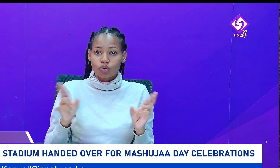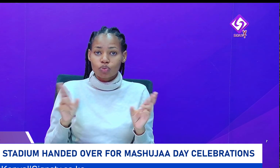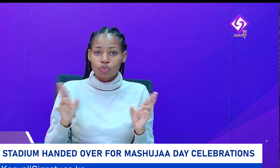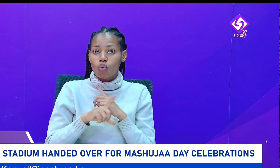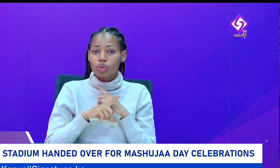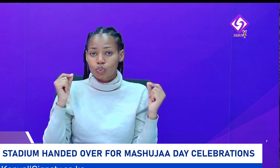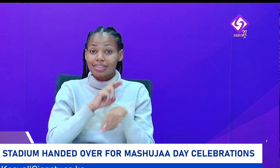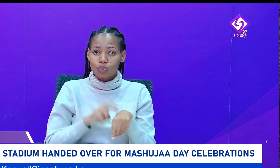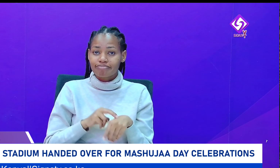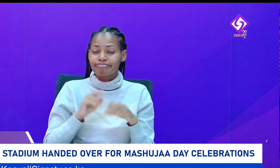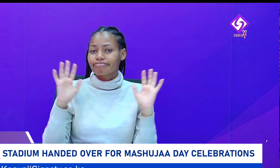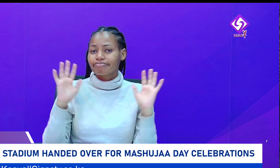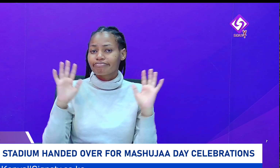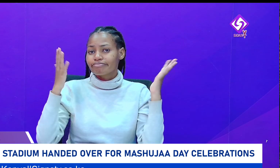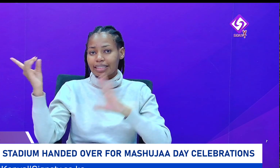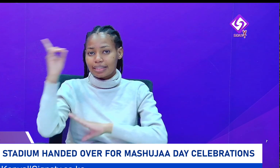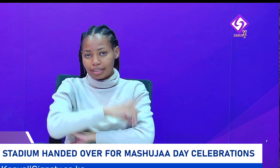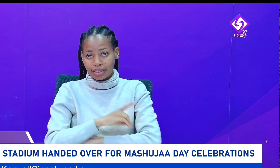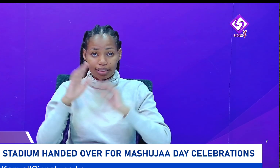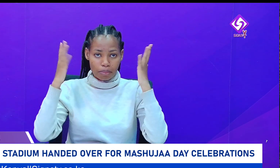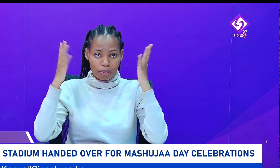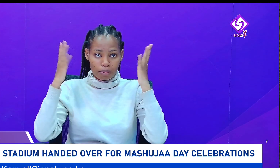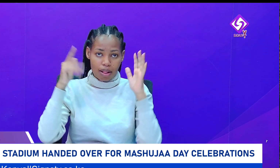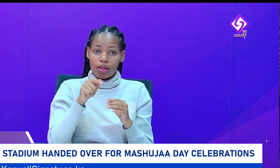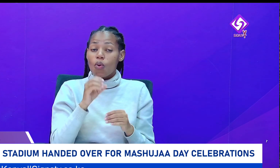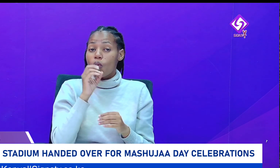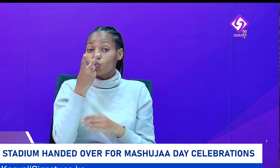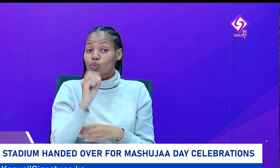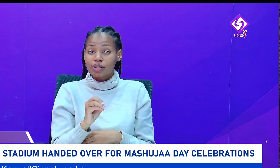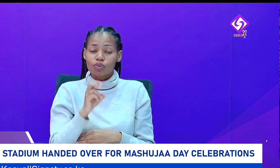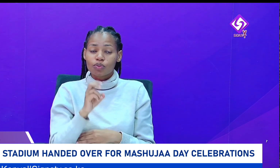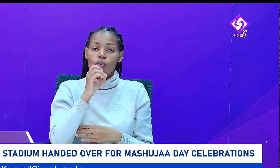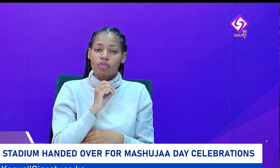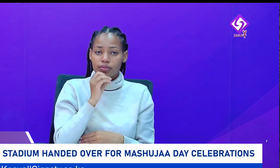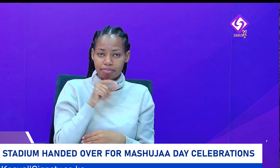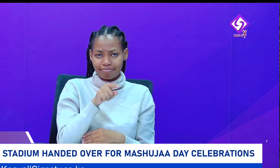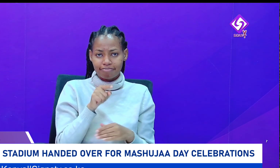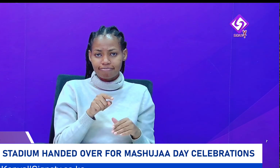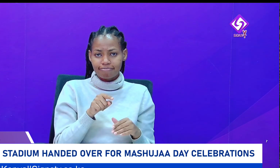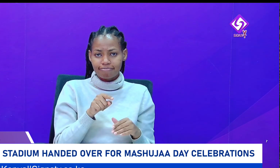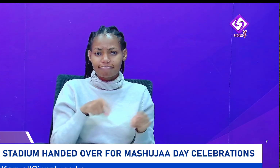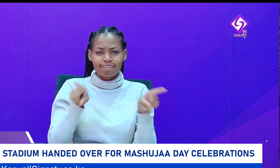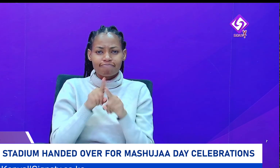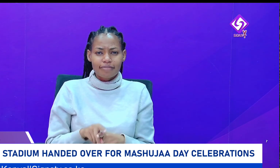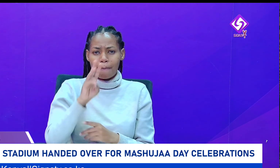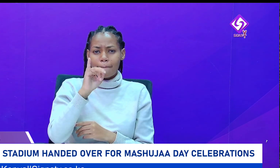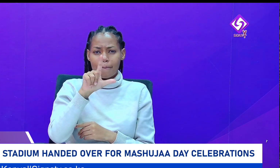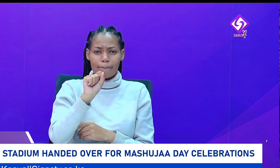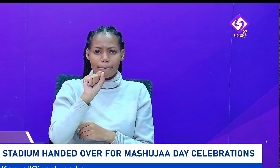The facility is now ready to host the National Mashujaa Day celebrations on the 20th of October, marking